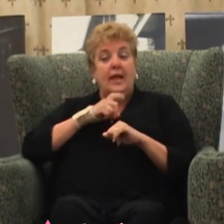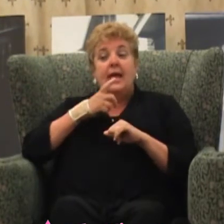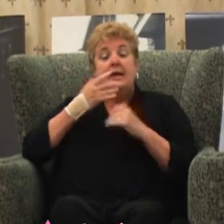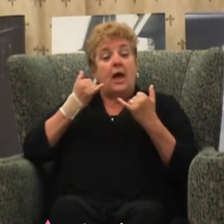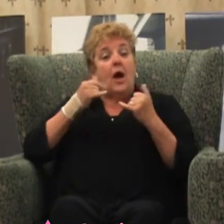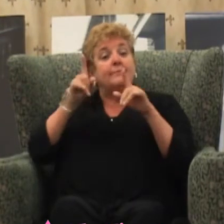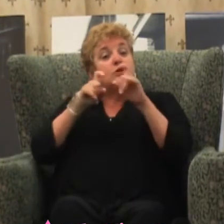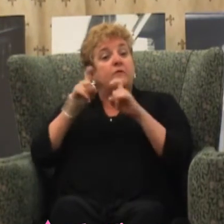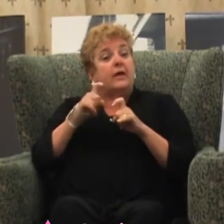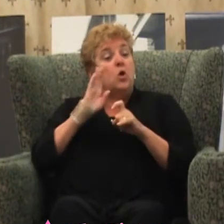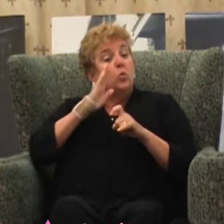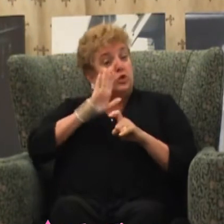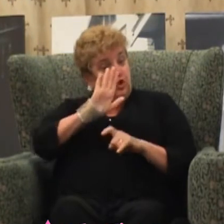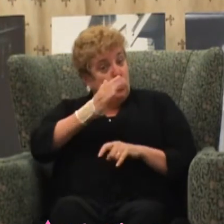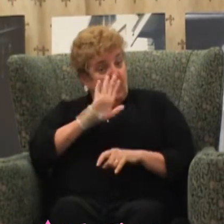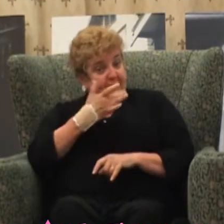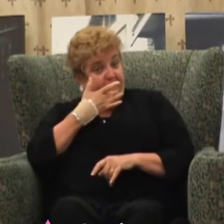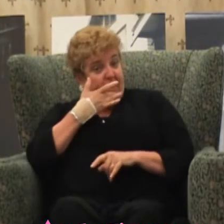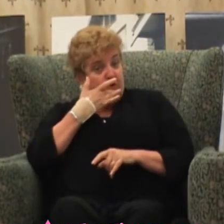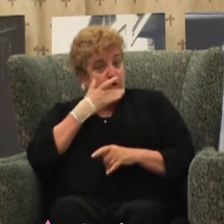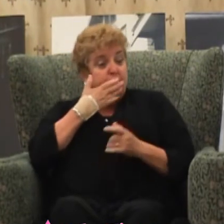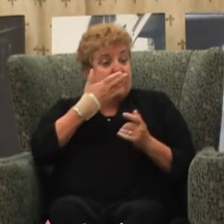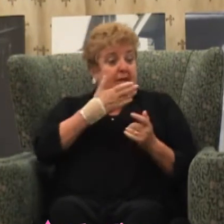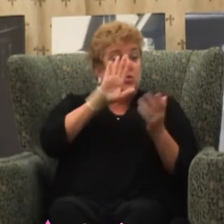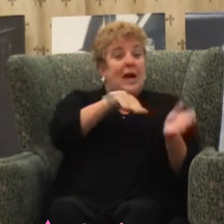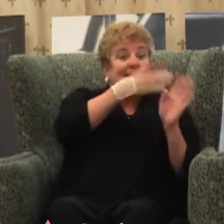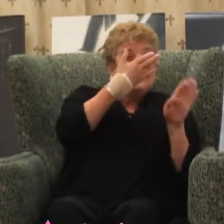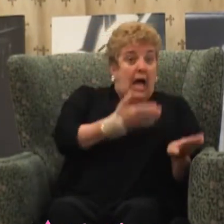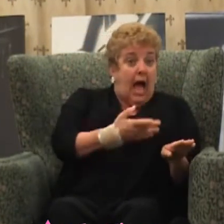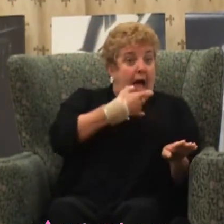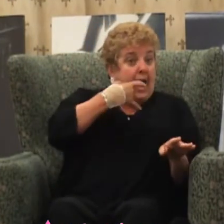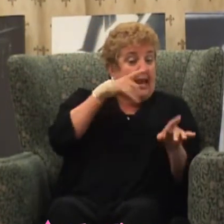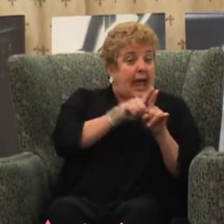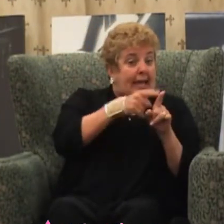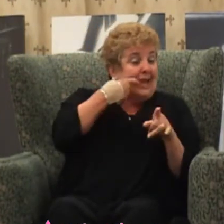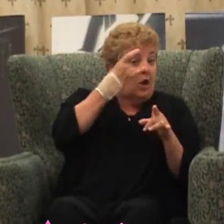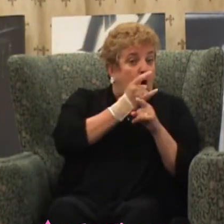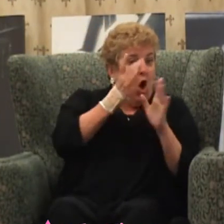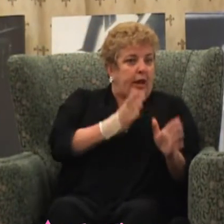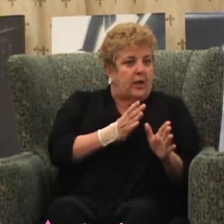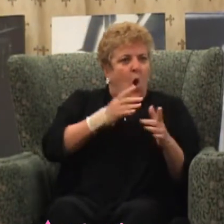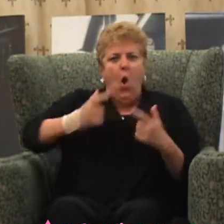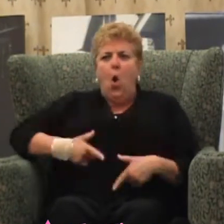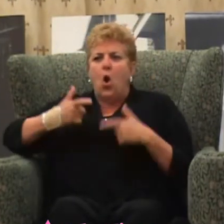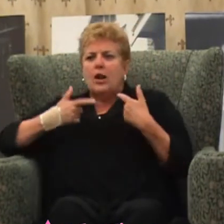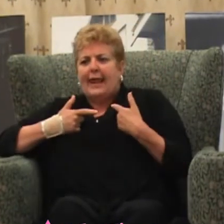Would you rather die an alcoholic death or live life on a spiritual basis?